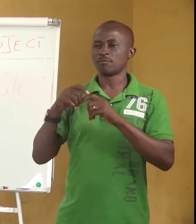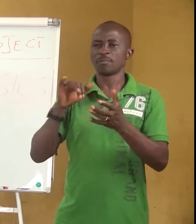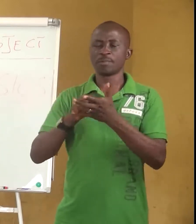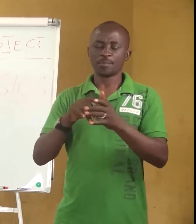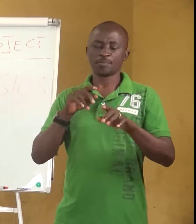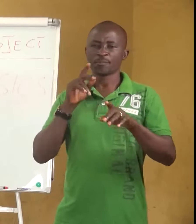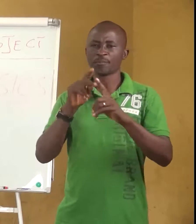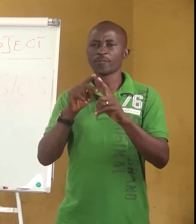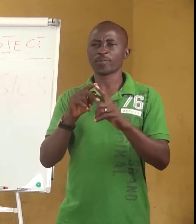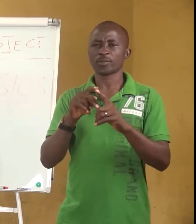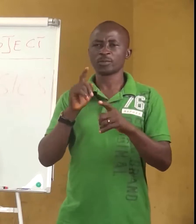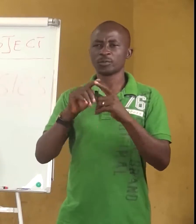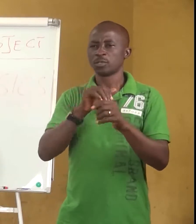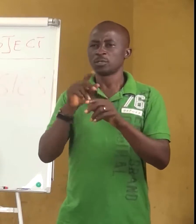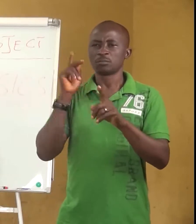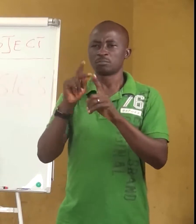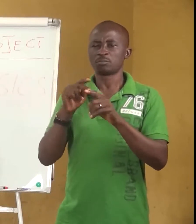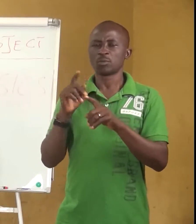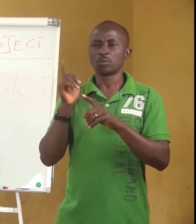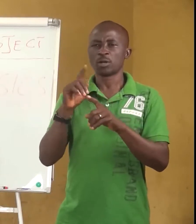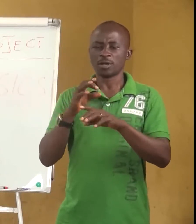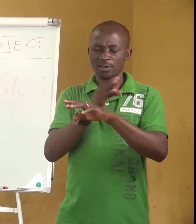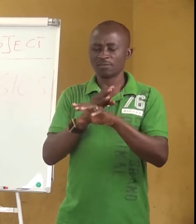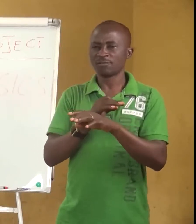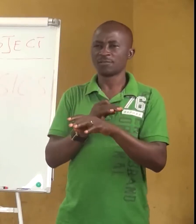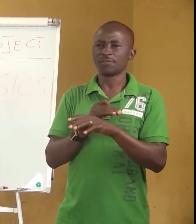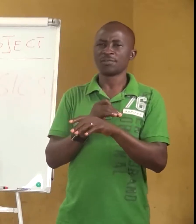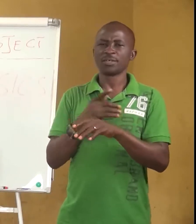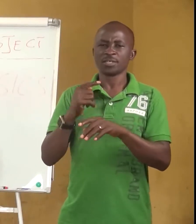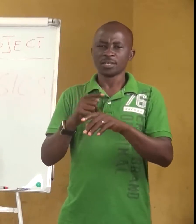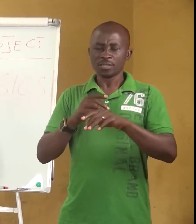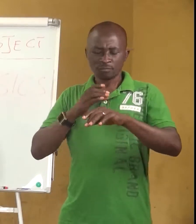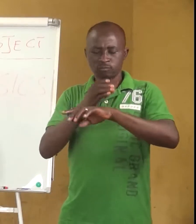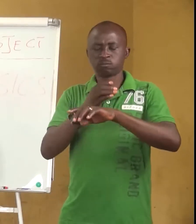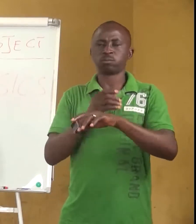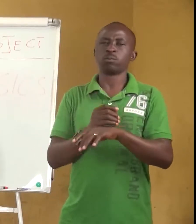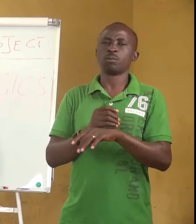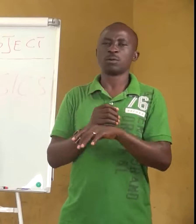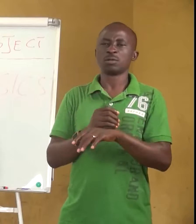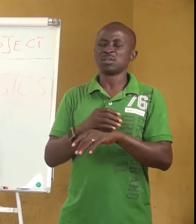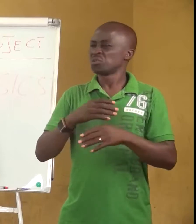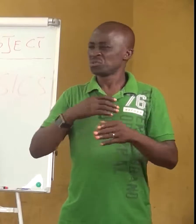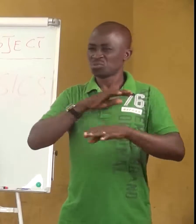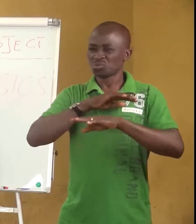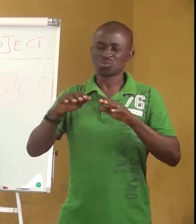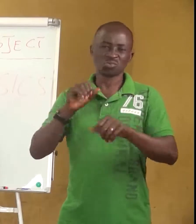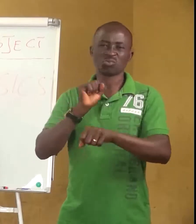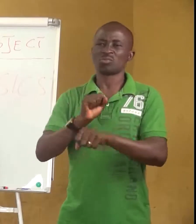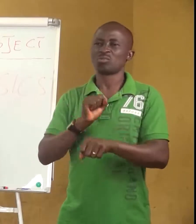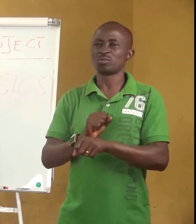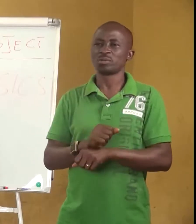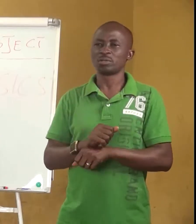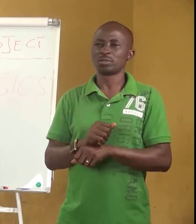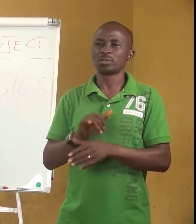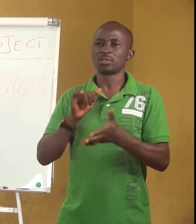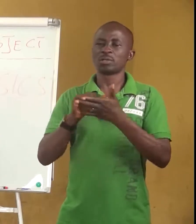point where the field influence, gravitational field influence of that satellite no longer works.